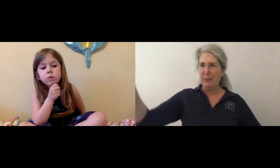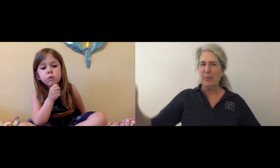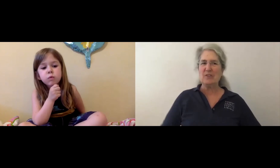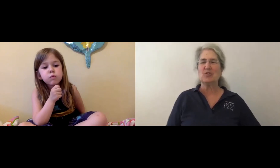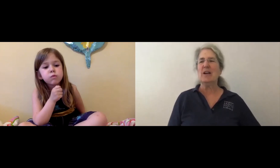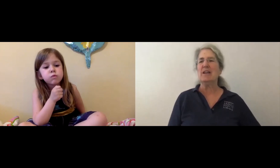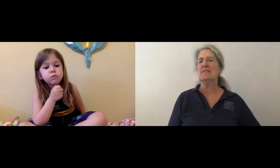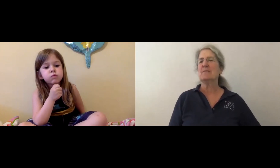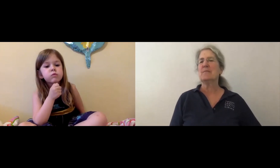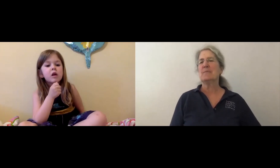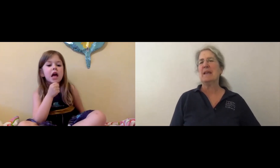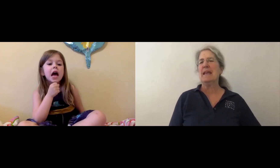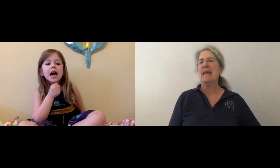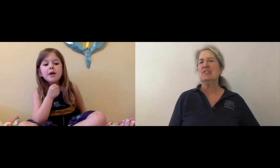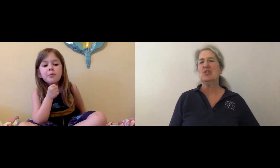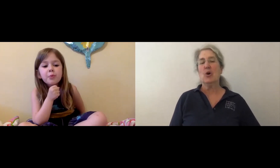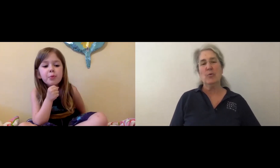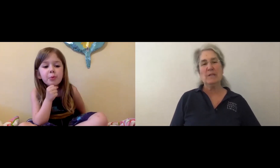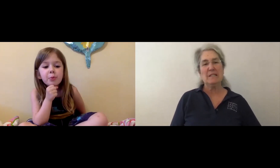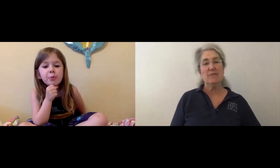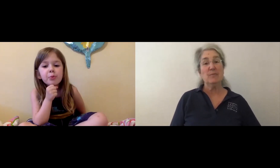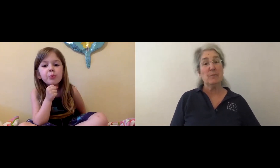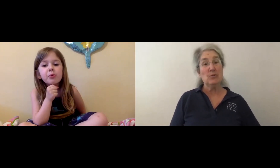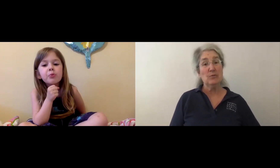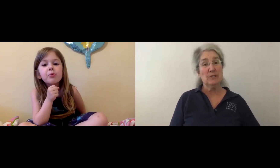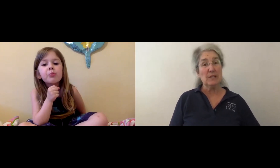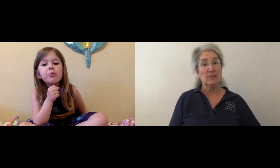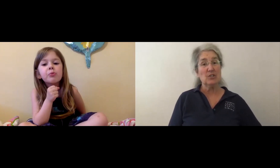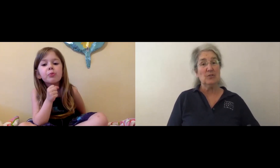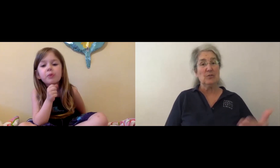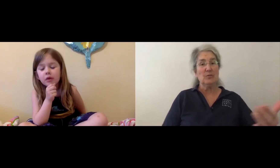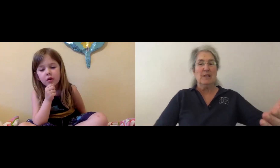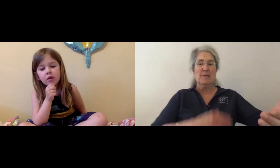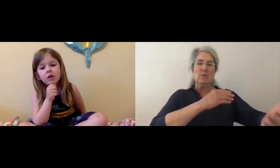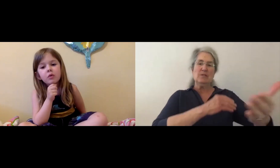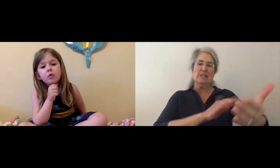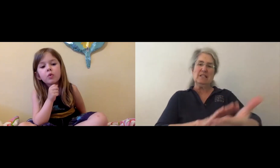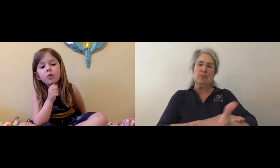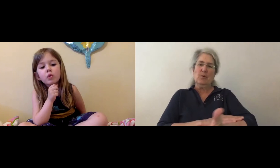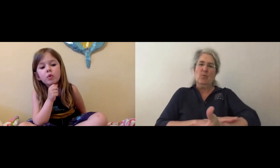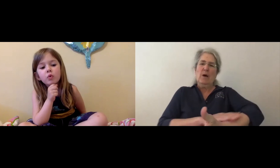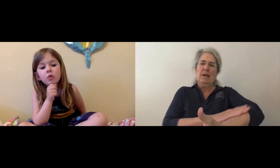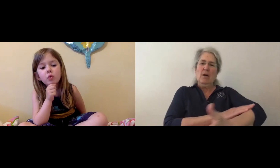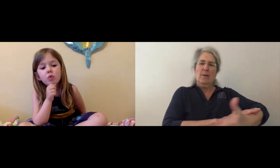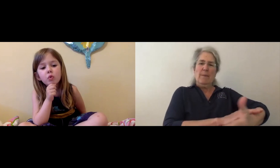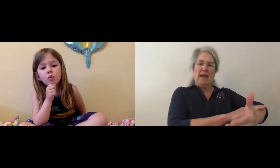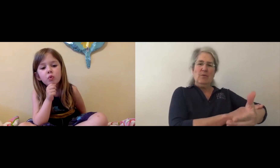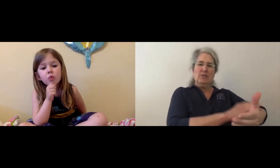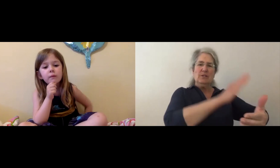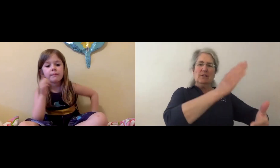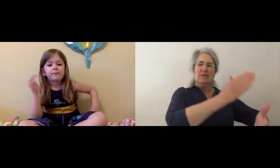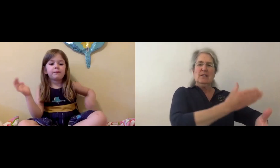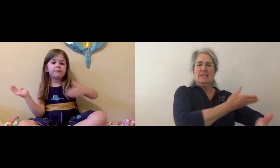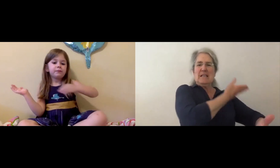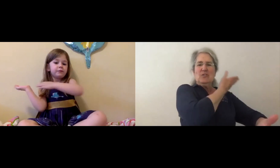That's right. She always loved music too. Music is you put one arm out and it's like you're sort